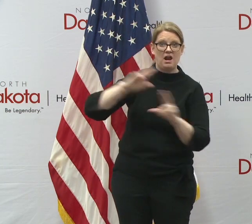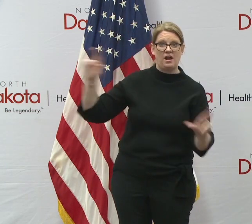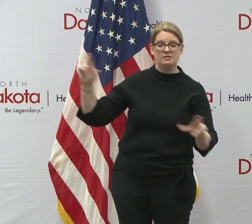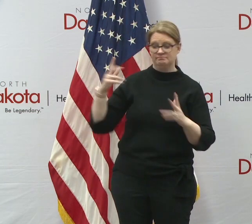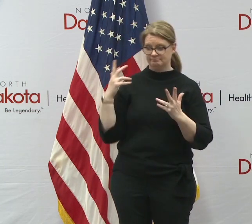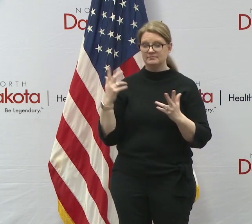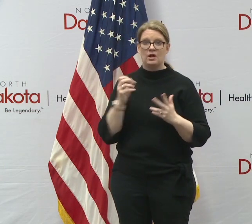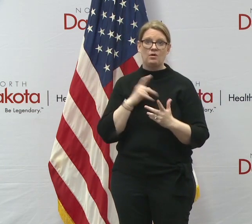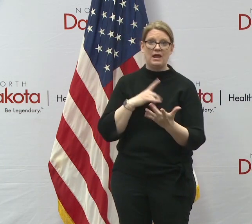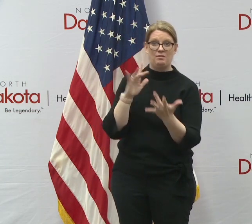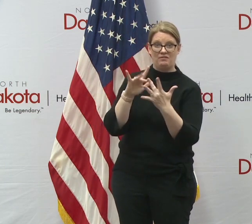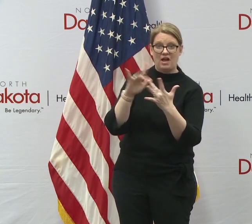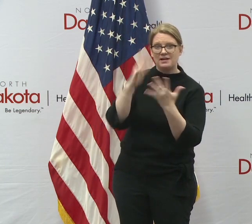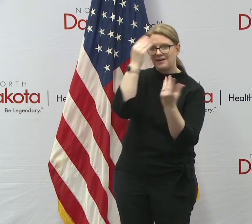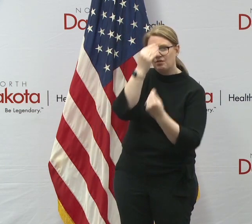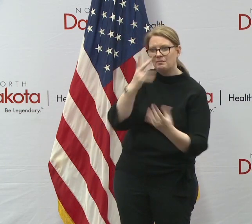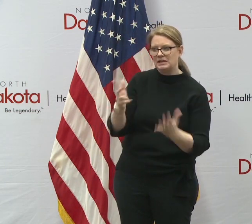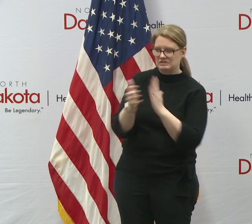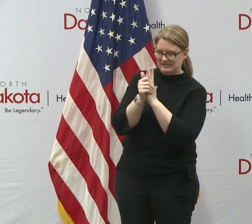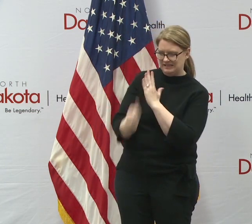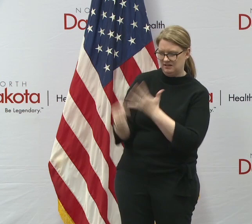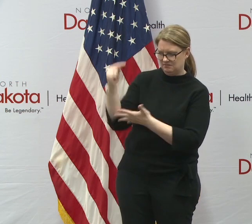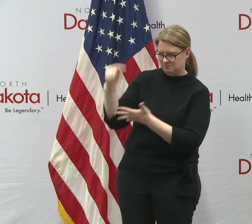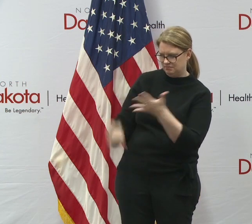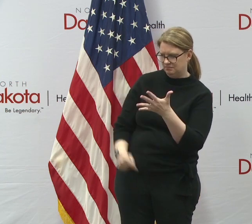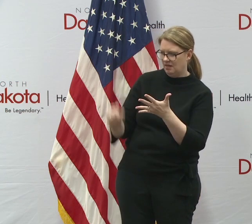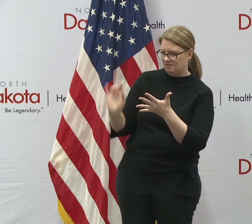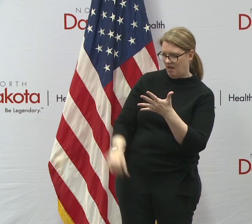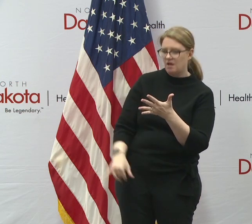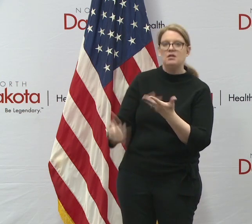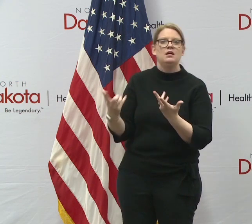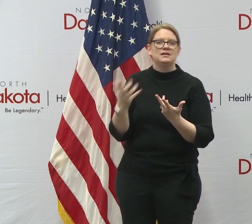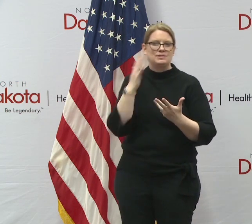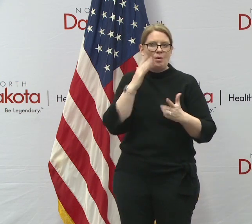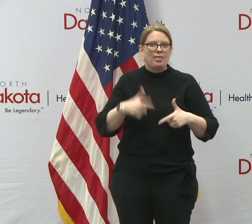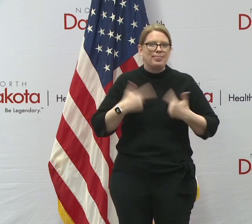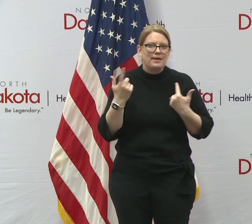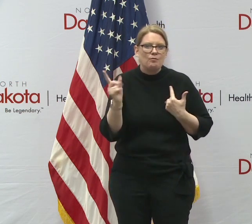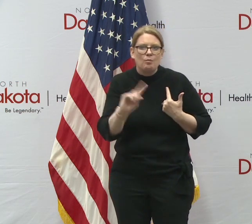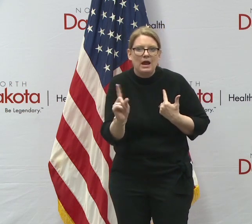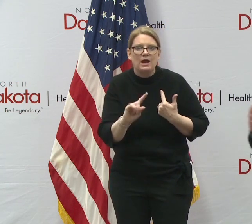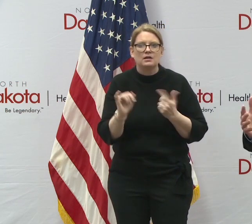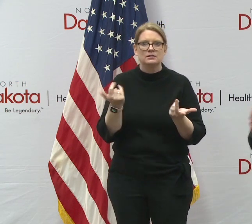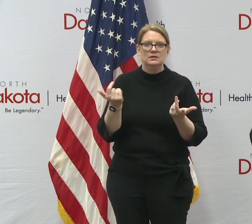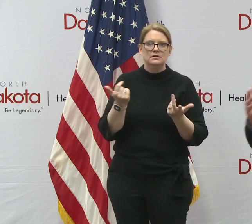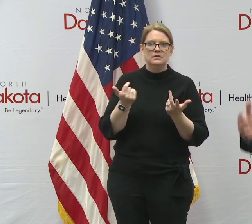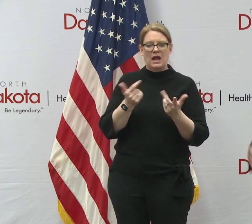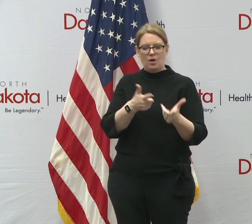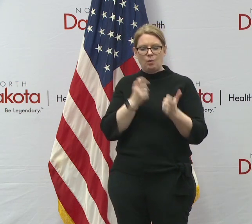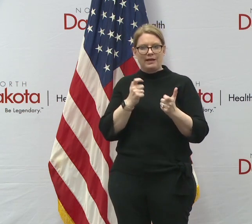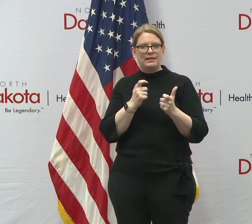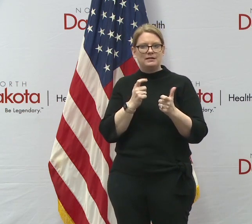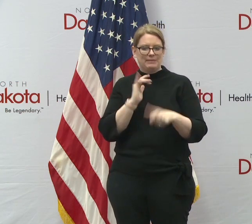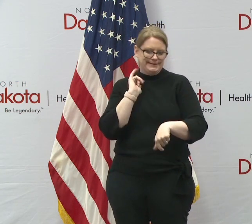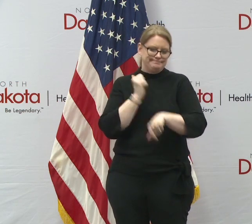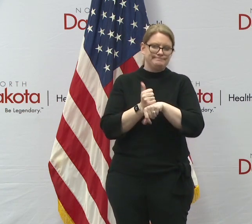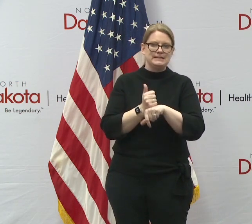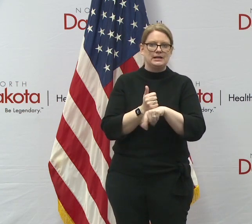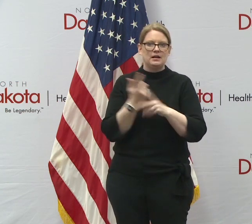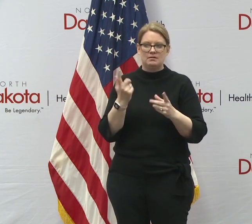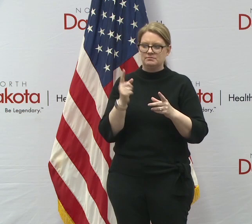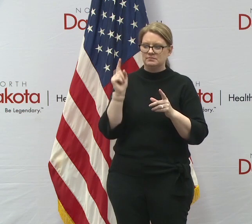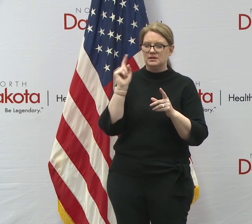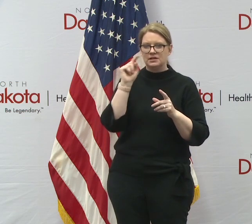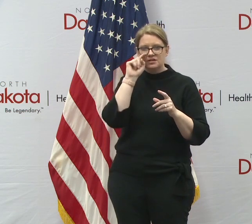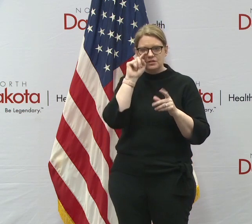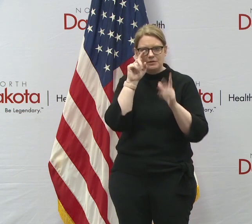got their contact information. We know what their skills are. We know where they live. We know how quickly we can deploy them in which geographies. And this is